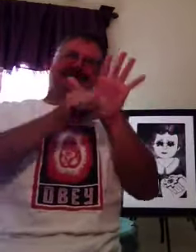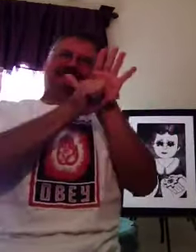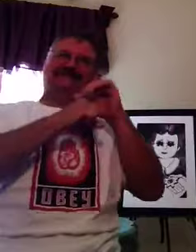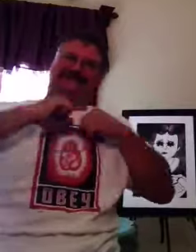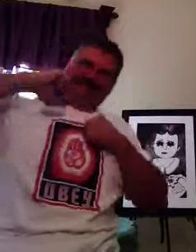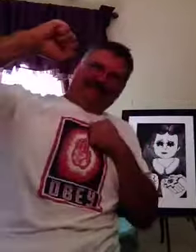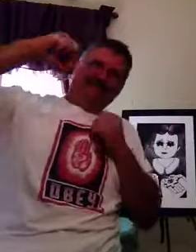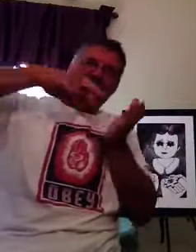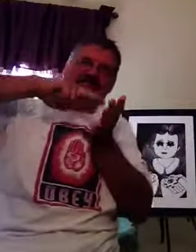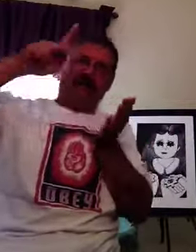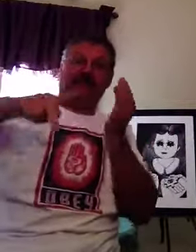my